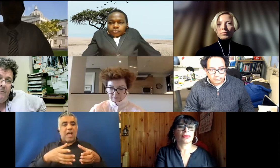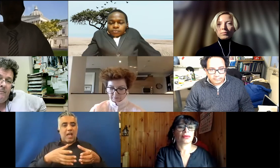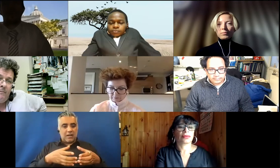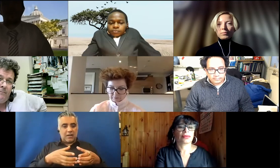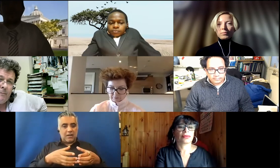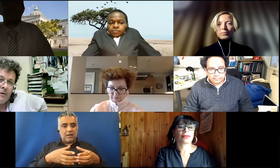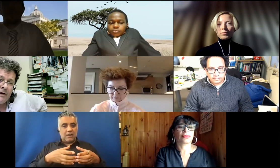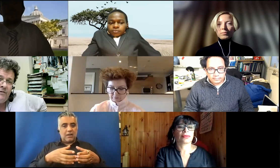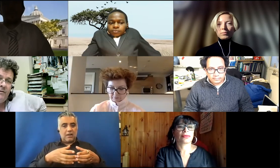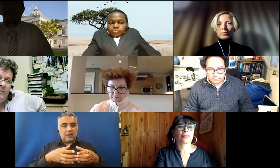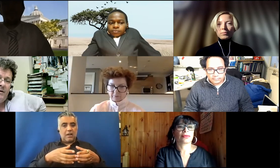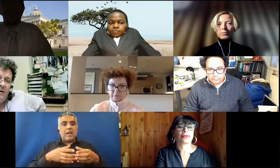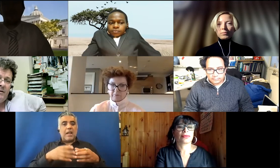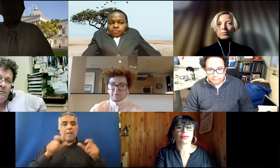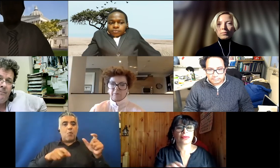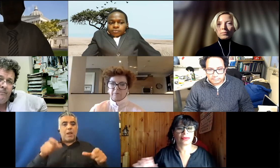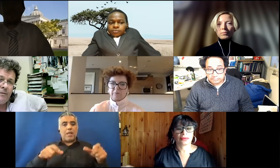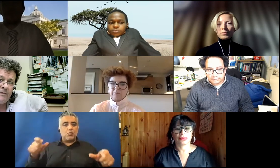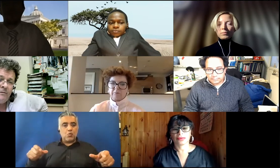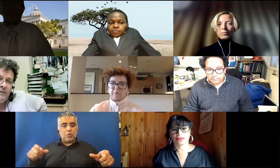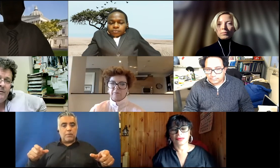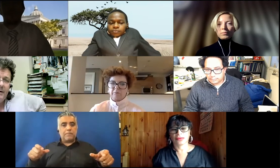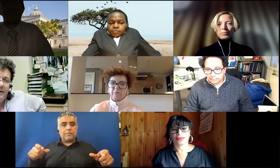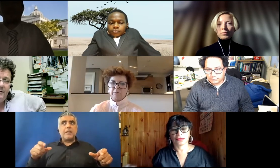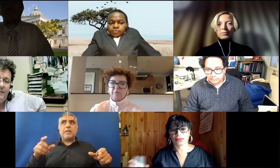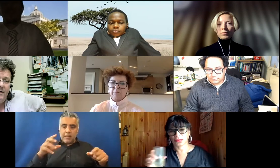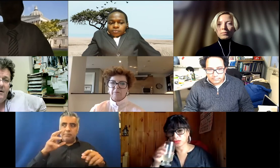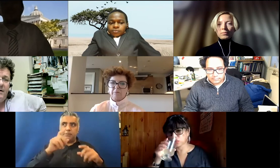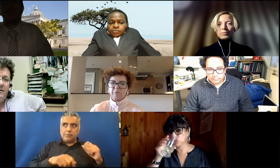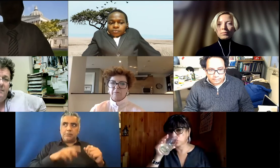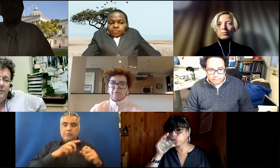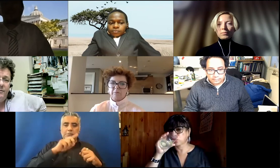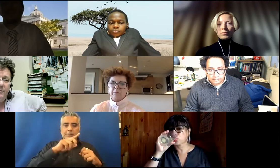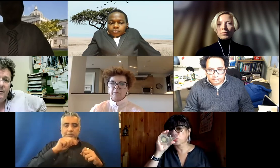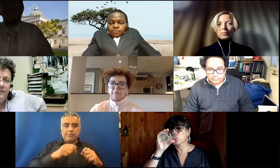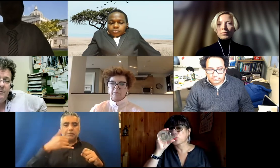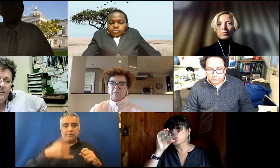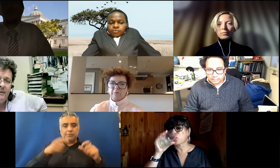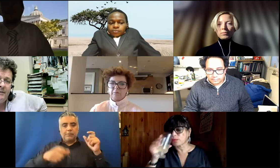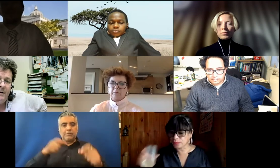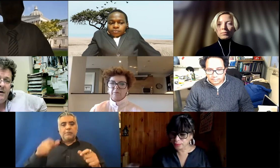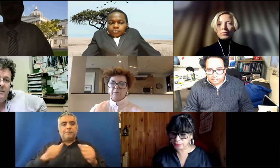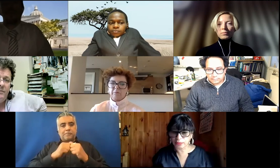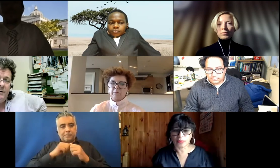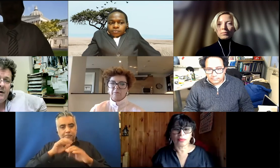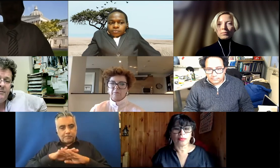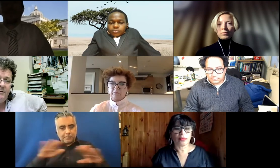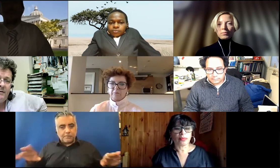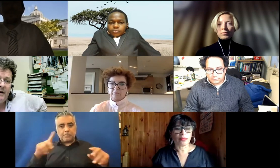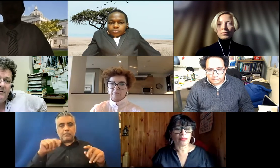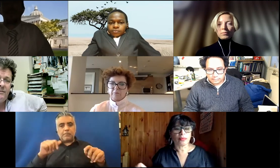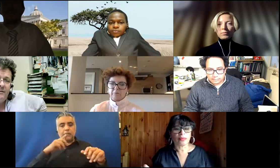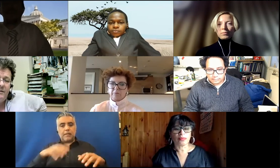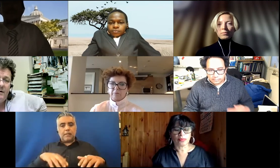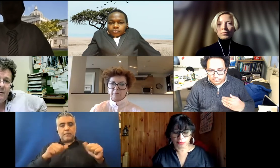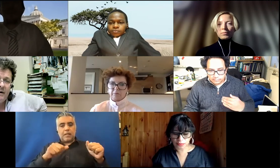the population into person with disabilities and person without disabilities, and to adapt their